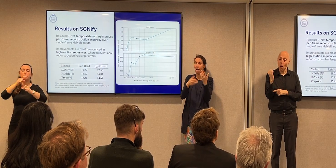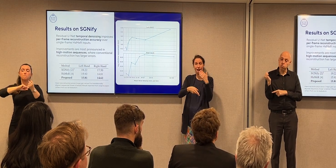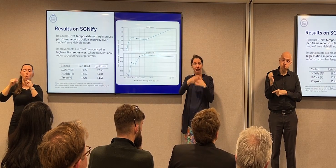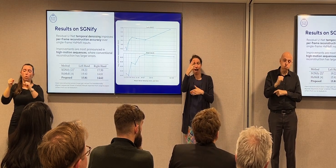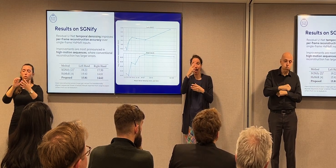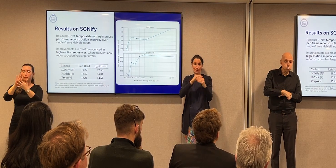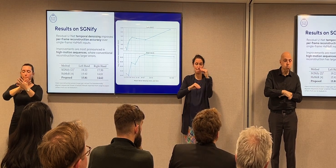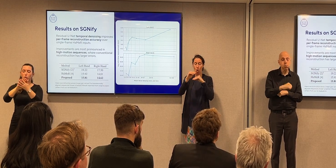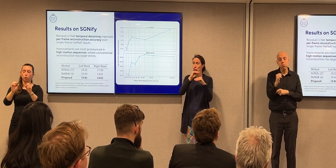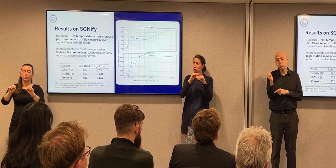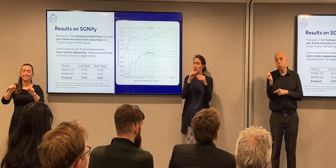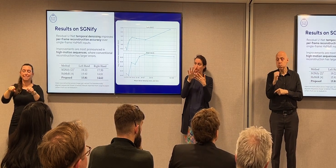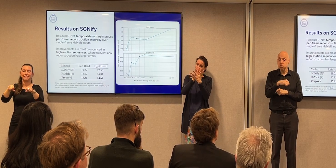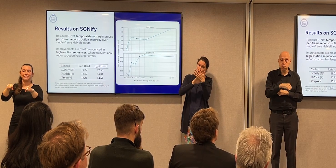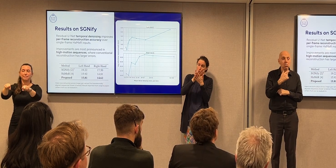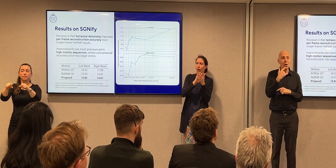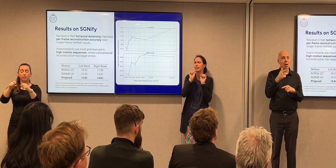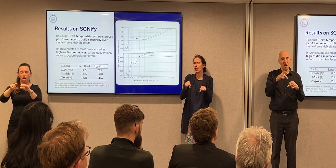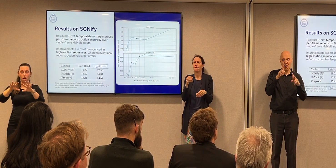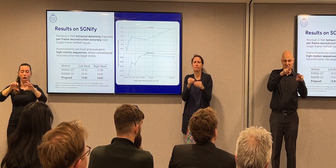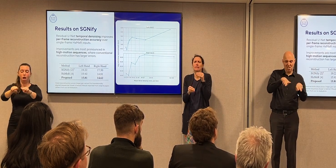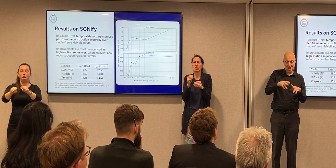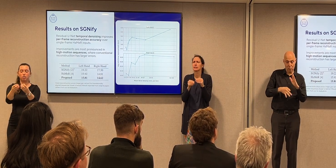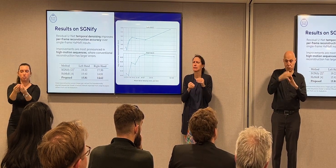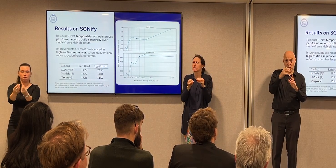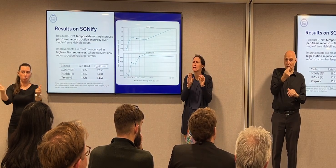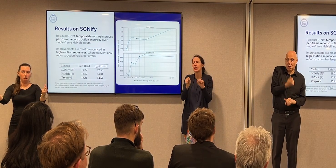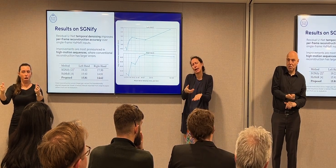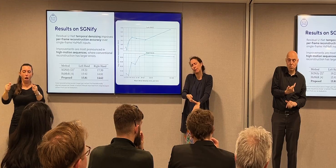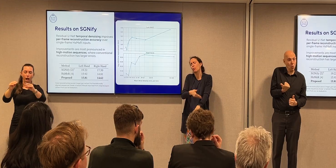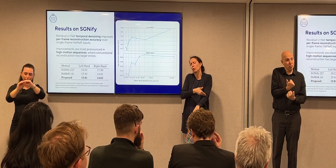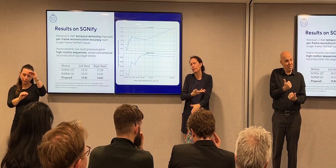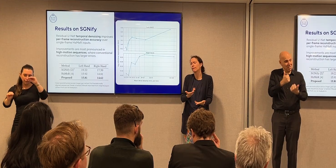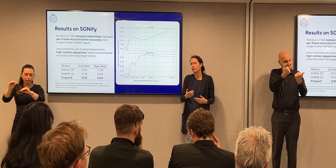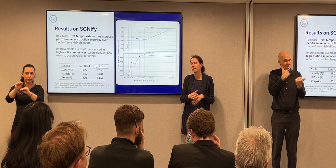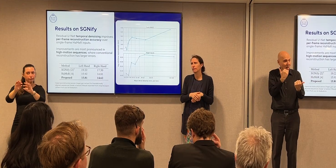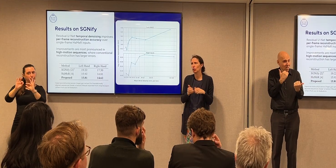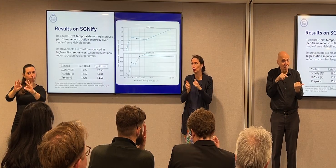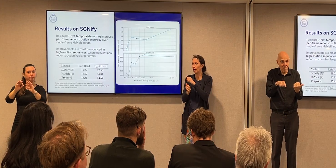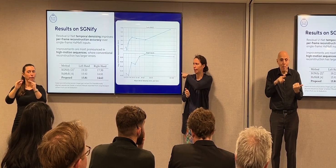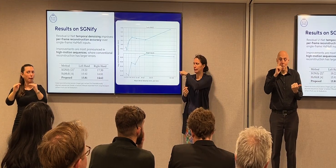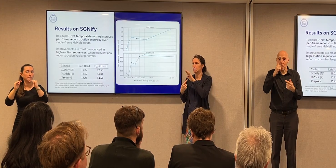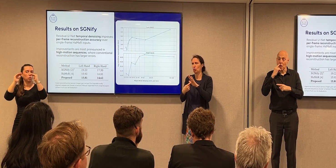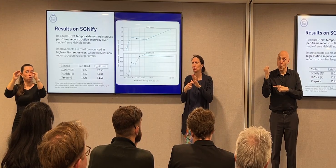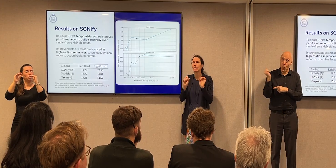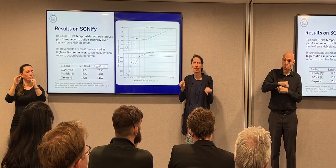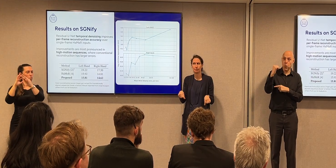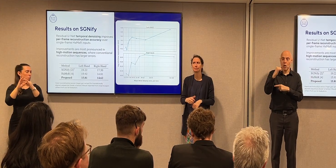be fixed or at least improved on with this type of model.